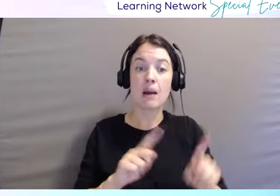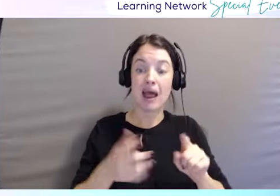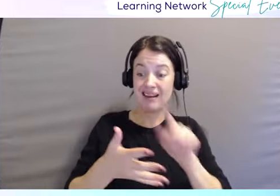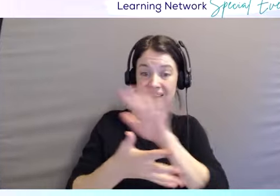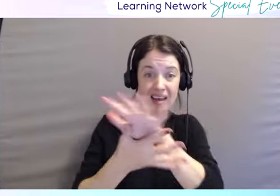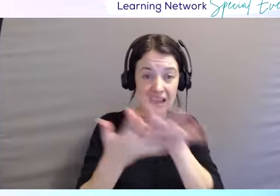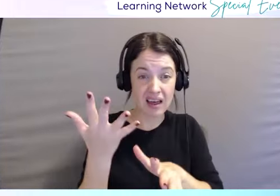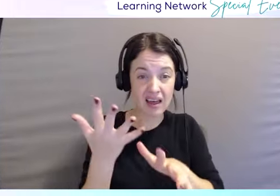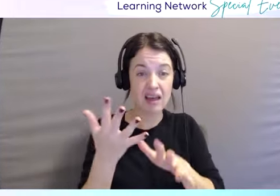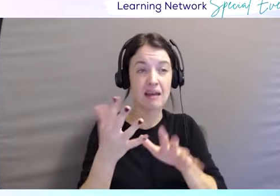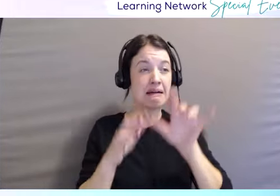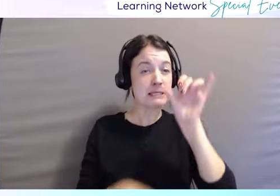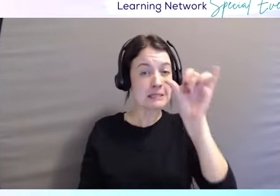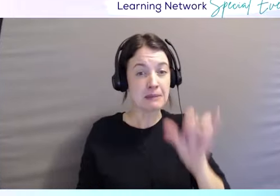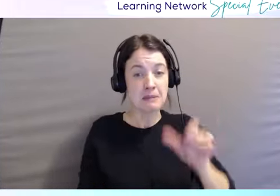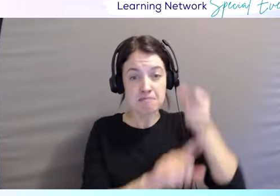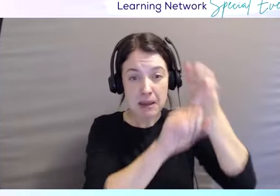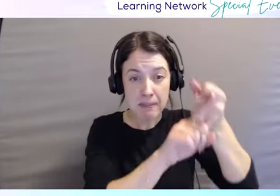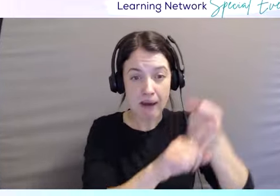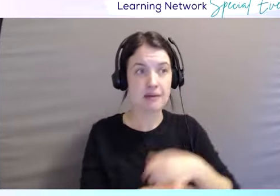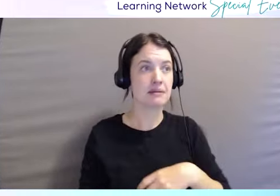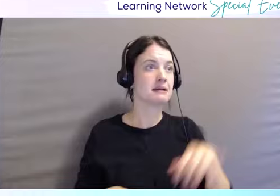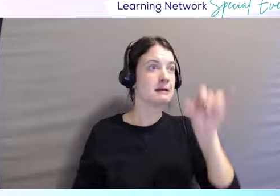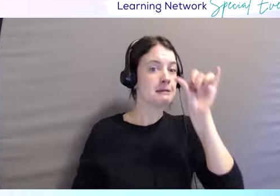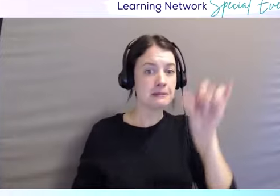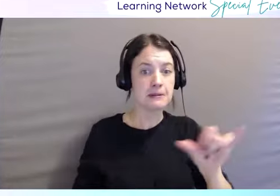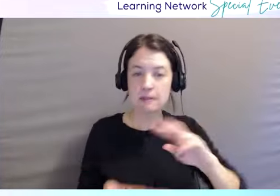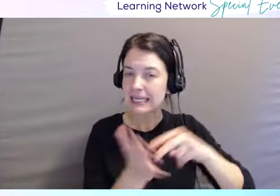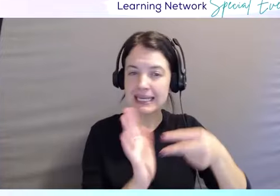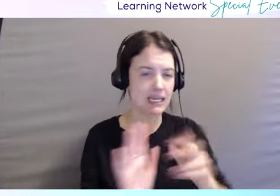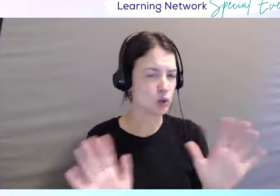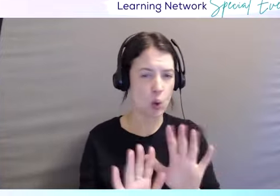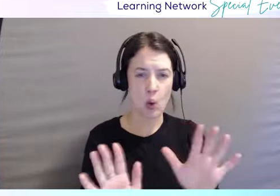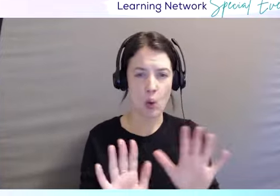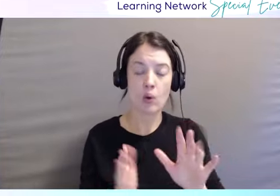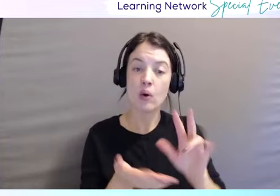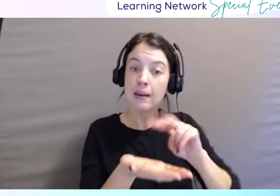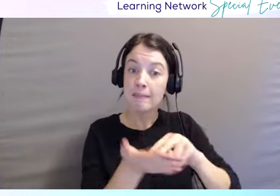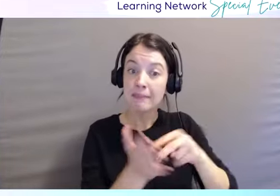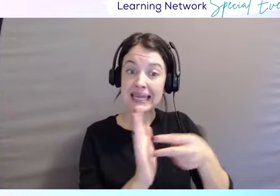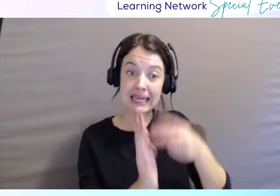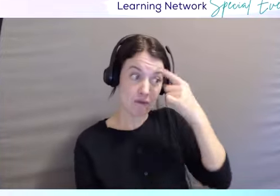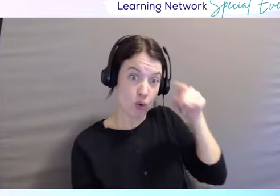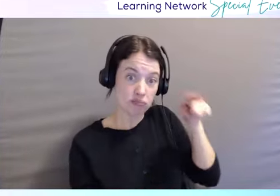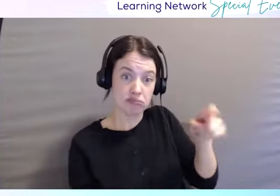or meanings. Not all substances mean the same to women or those who take them, women or